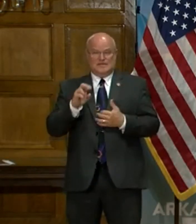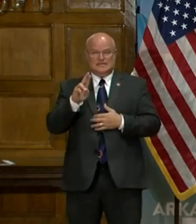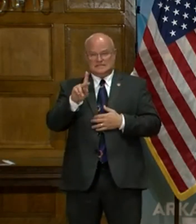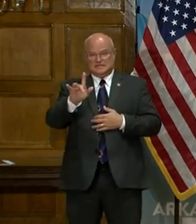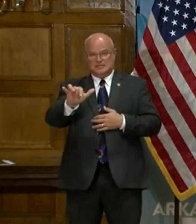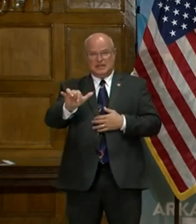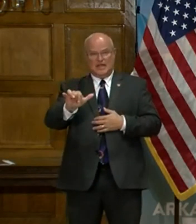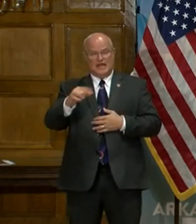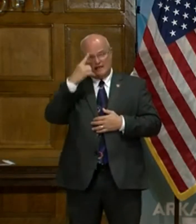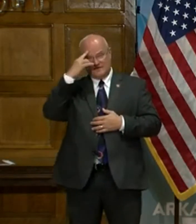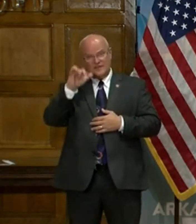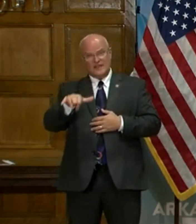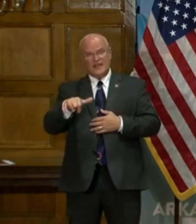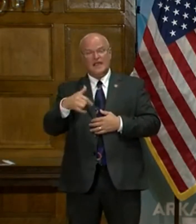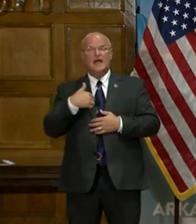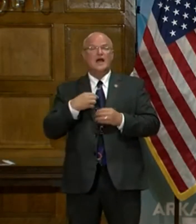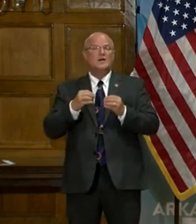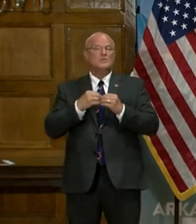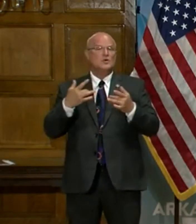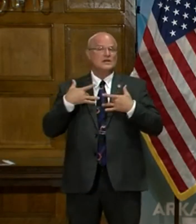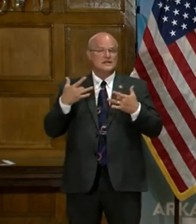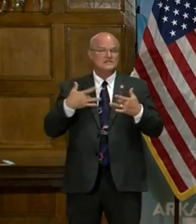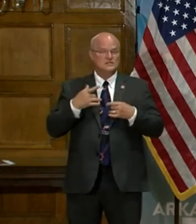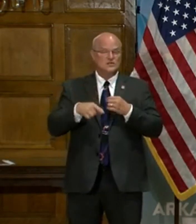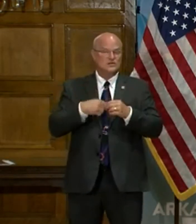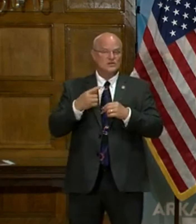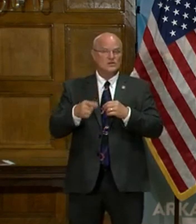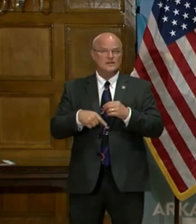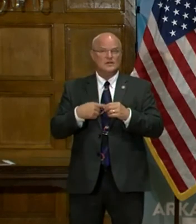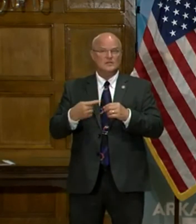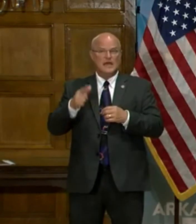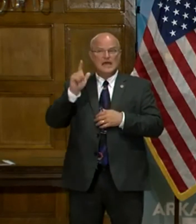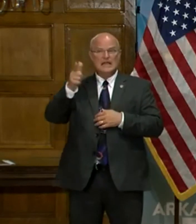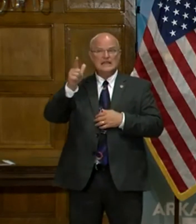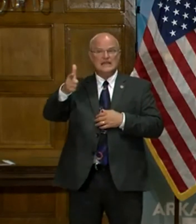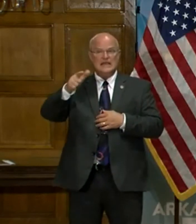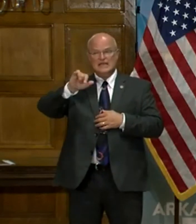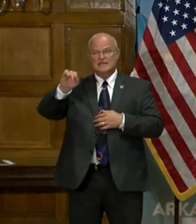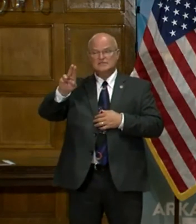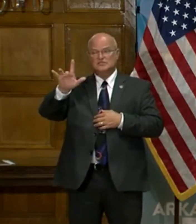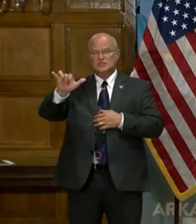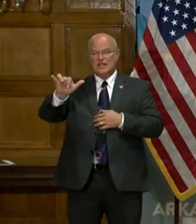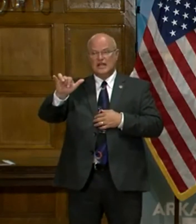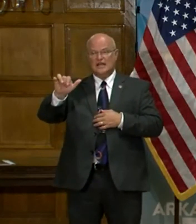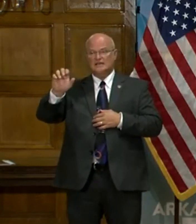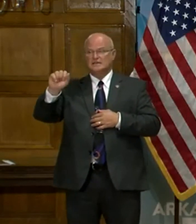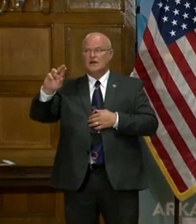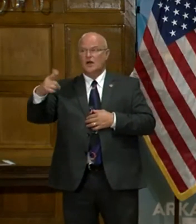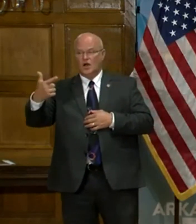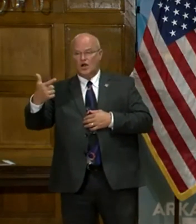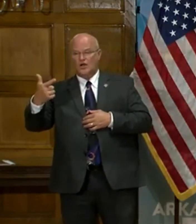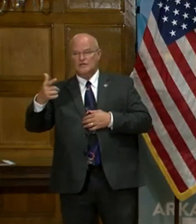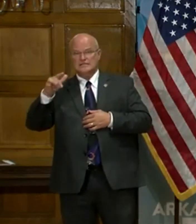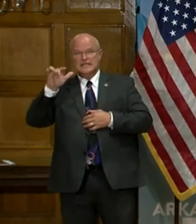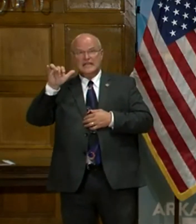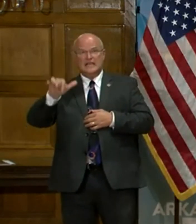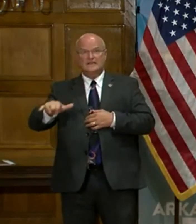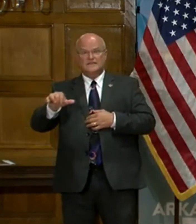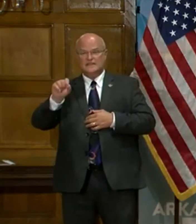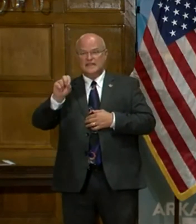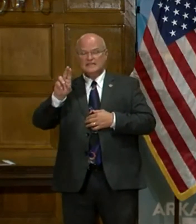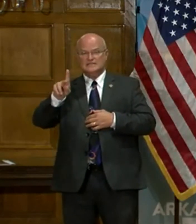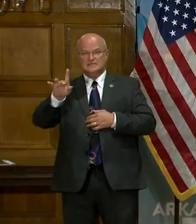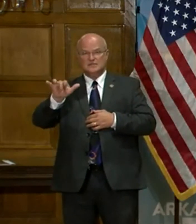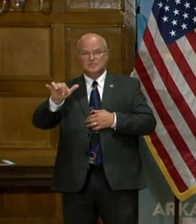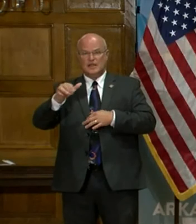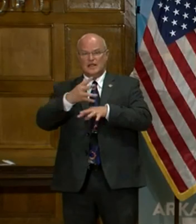for that. I'm more worried about late in July, August, and whether that supply chain that we have in